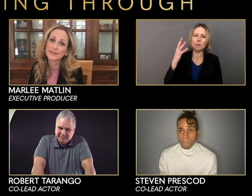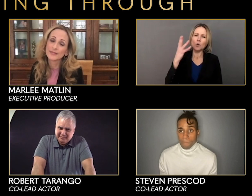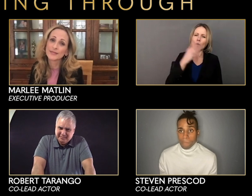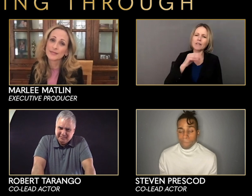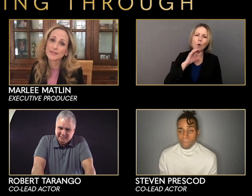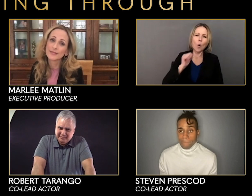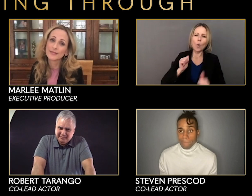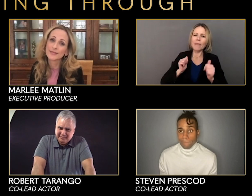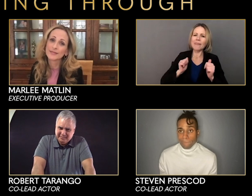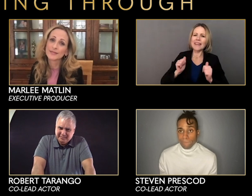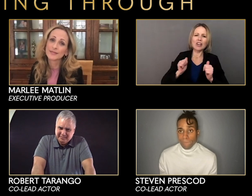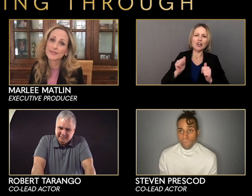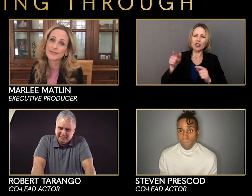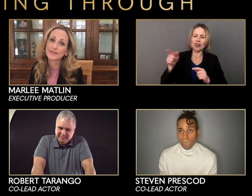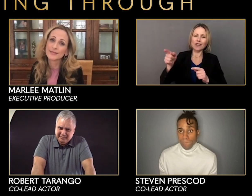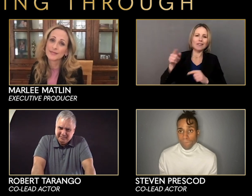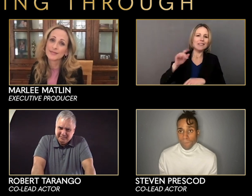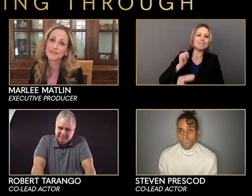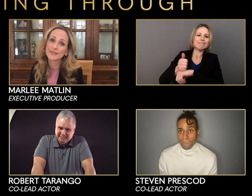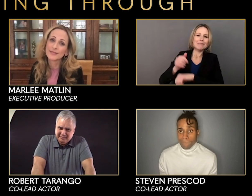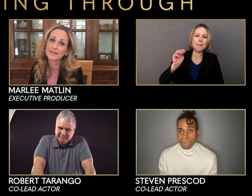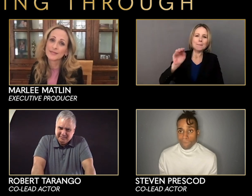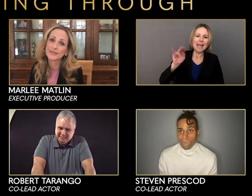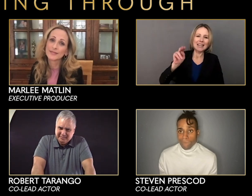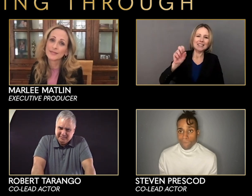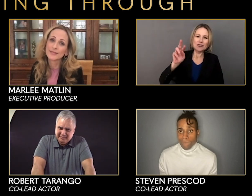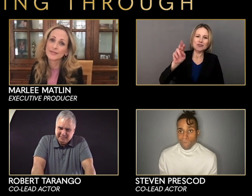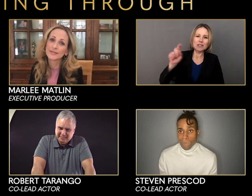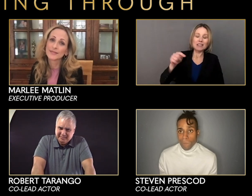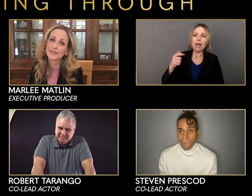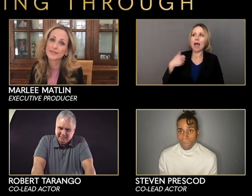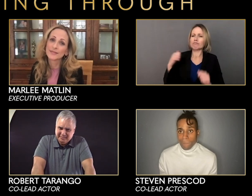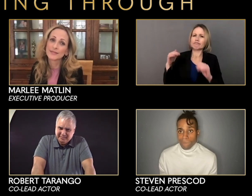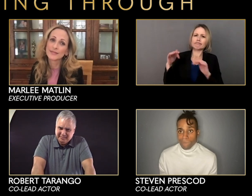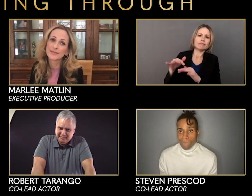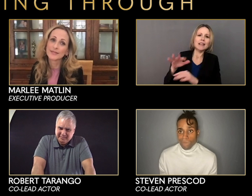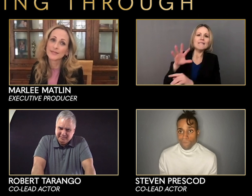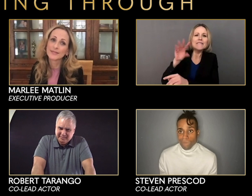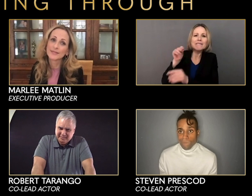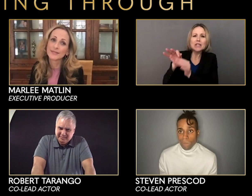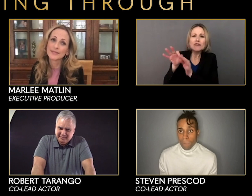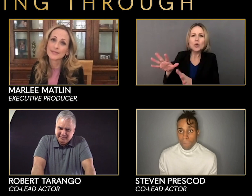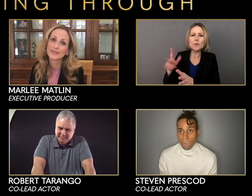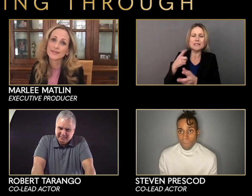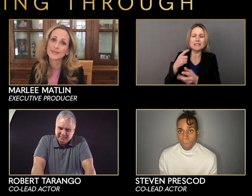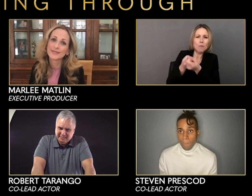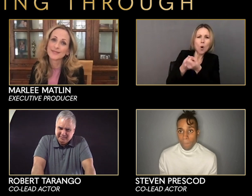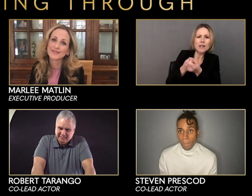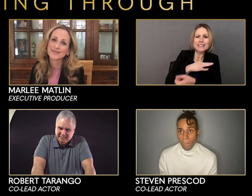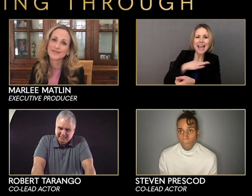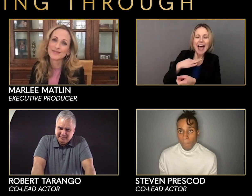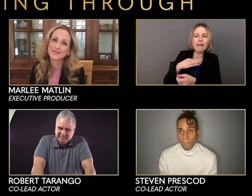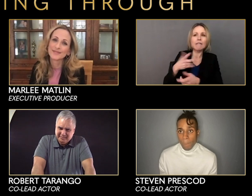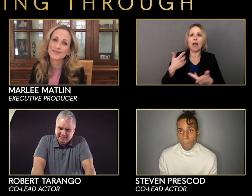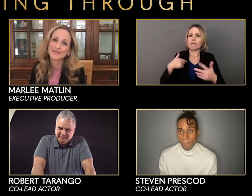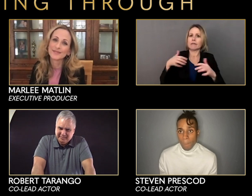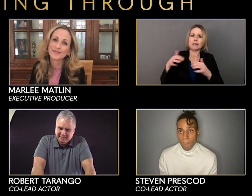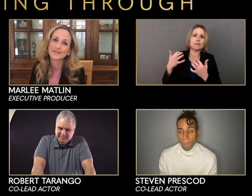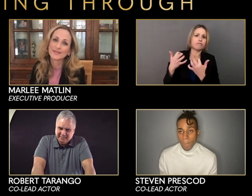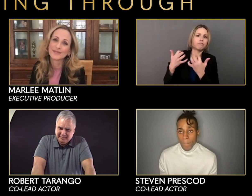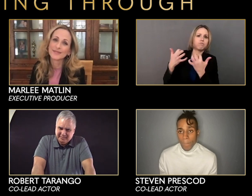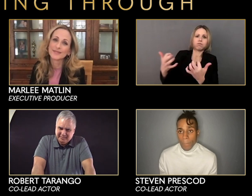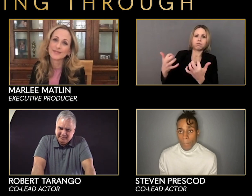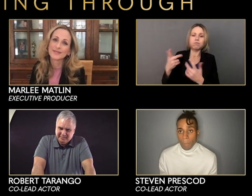Street. We had 50 interpreters and support staff at that one, a ton of local deaf, blind,